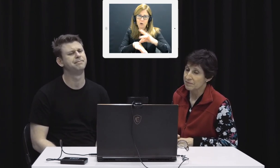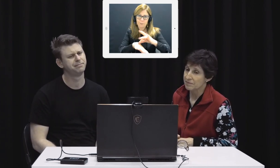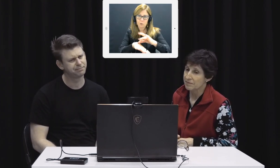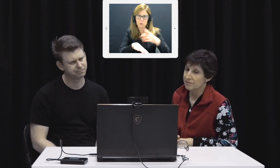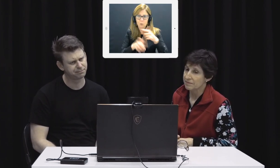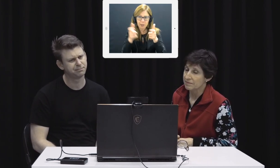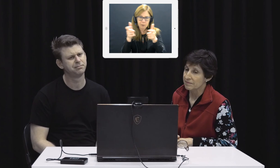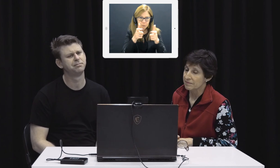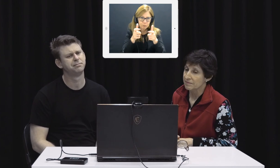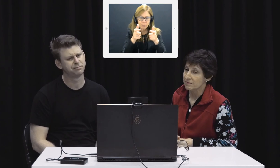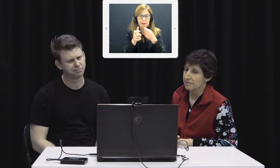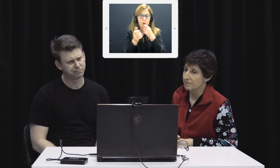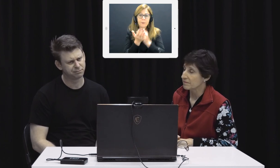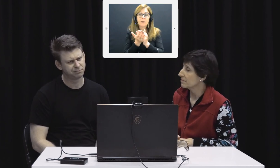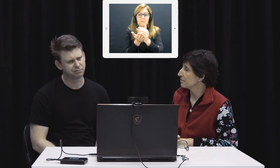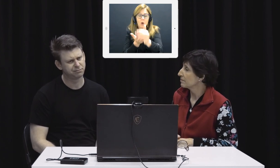Thank you.